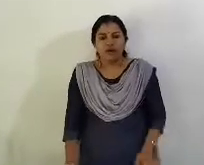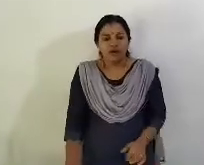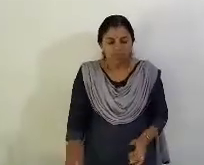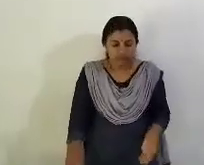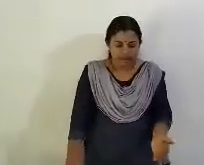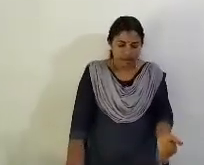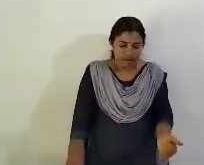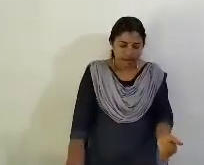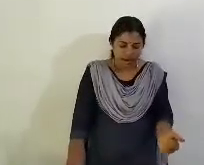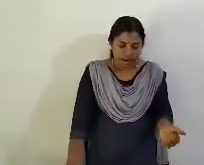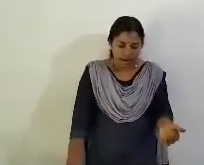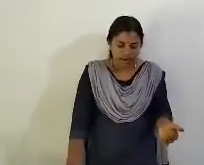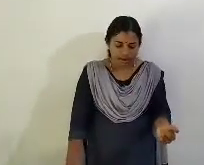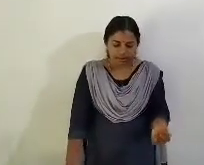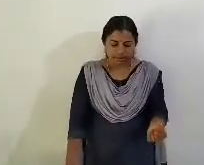Why the